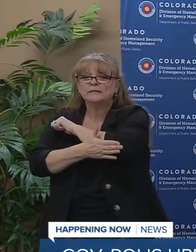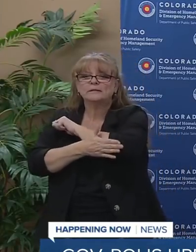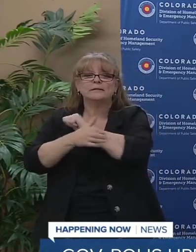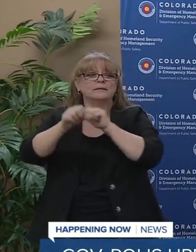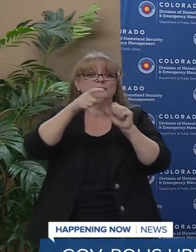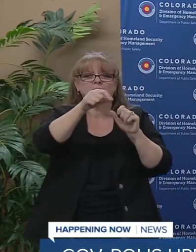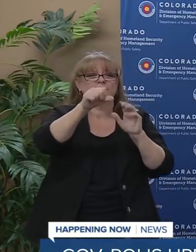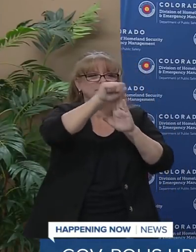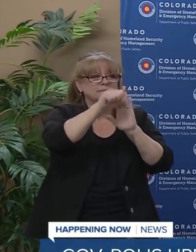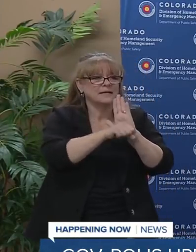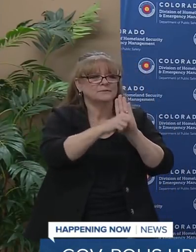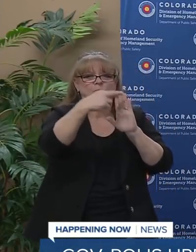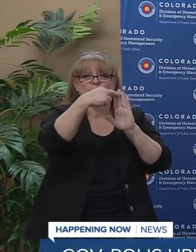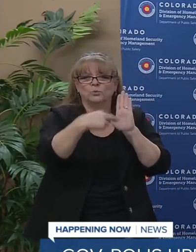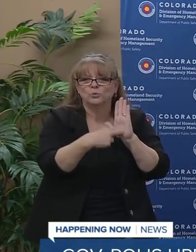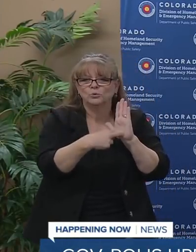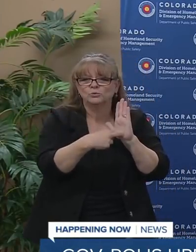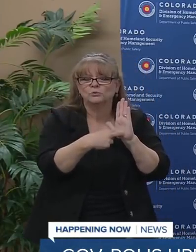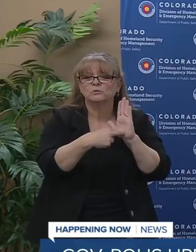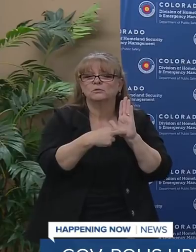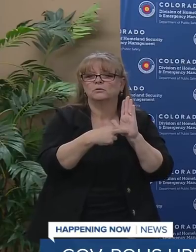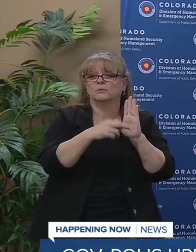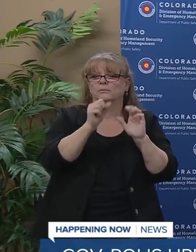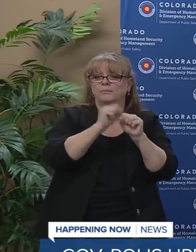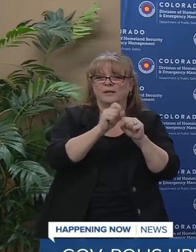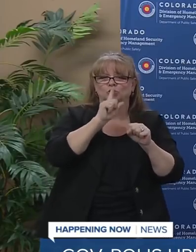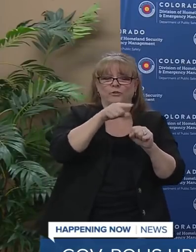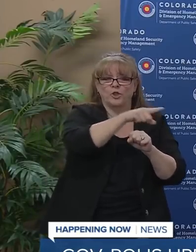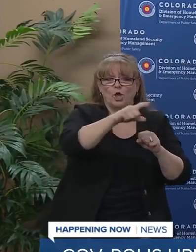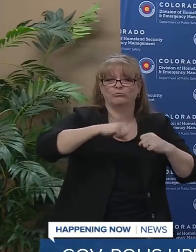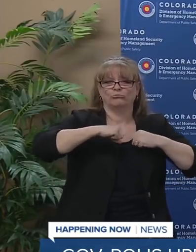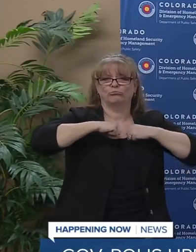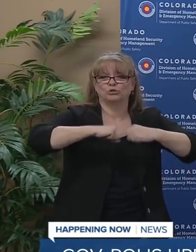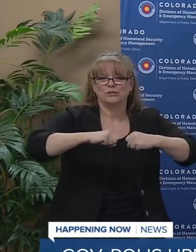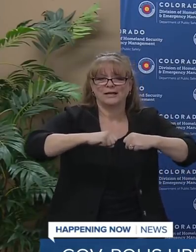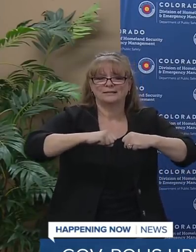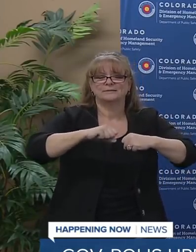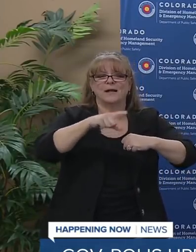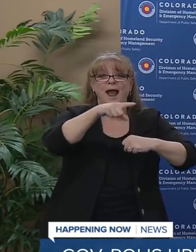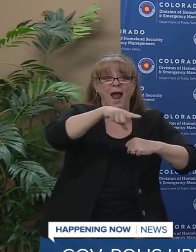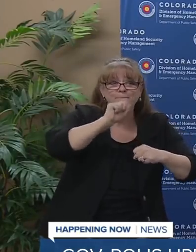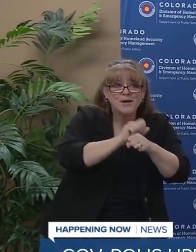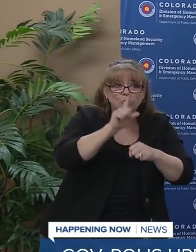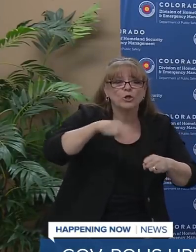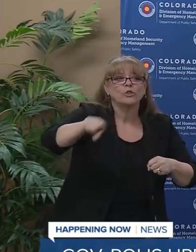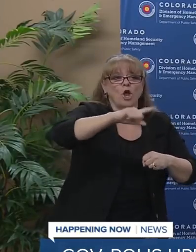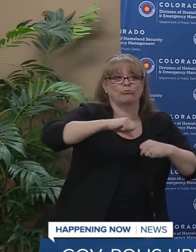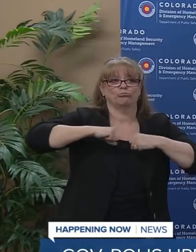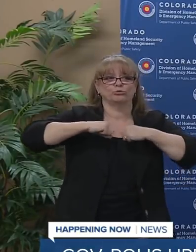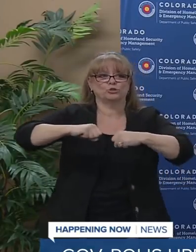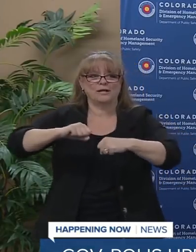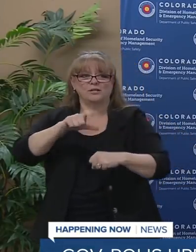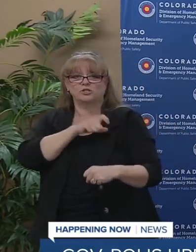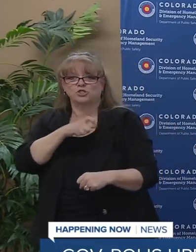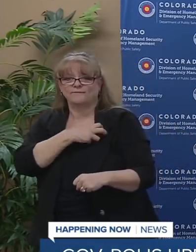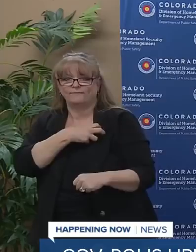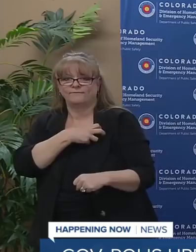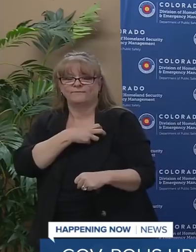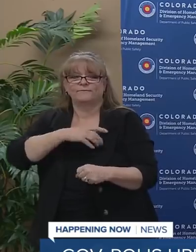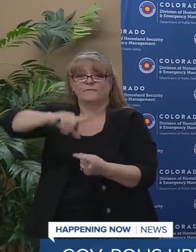help keep the prison guards safe and to prevent outbreaks in the prisons as well. Thank you all for joining